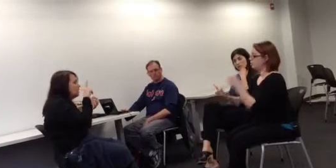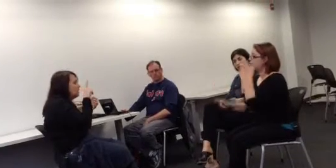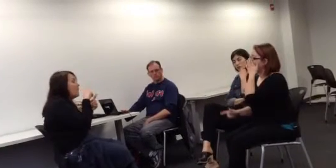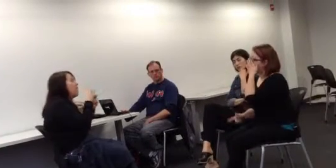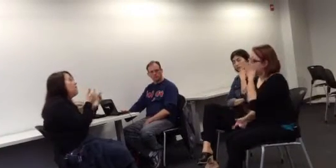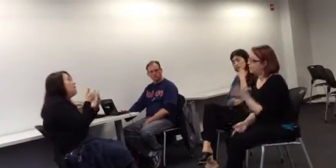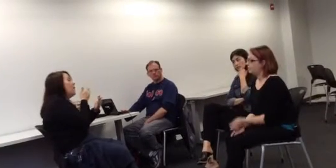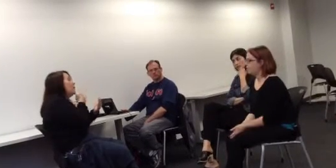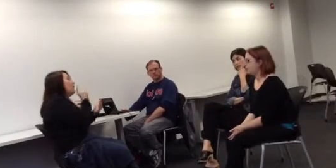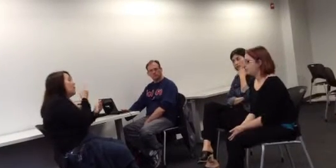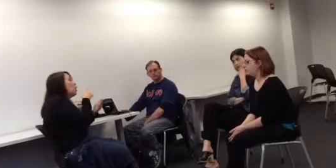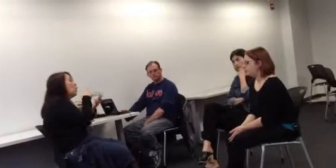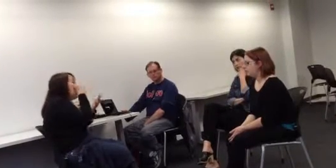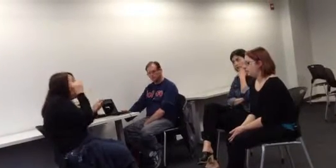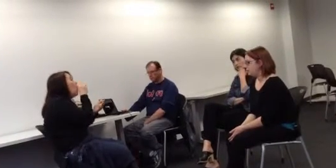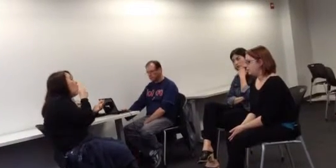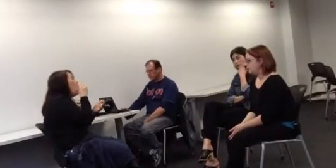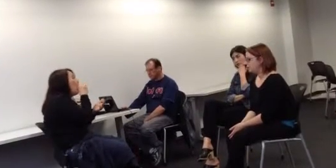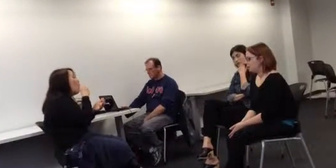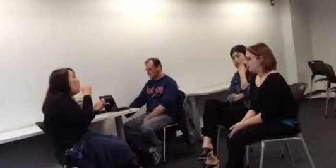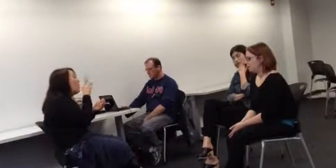so I learned ASL.